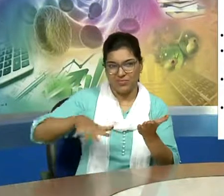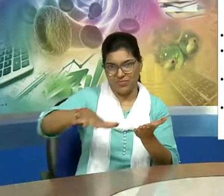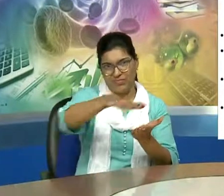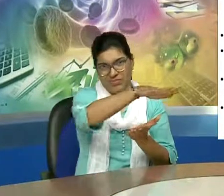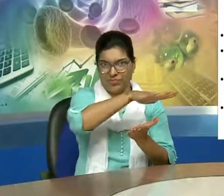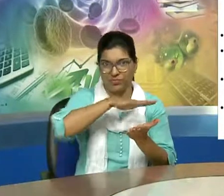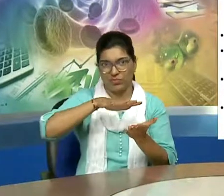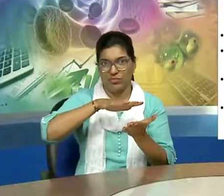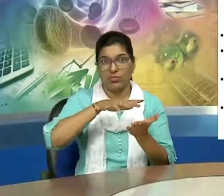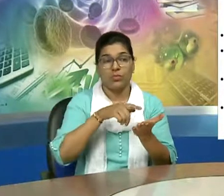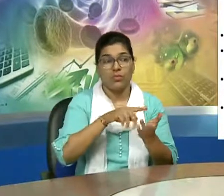talking about